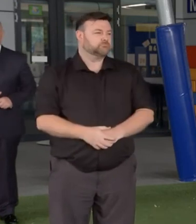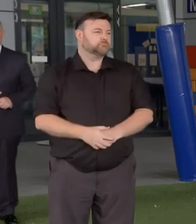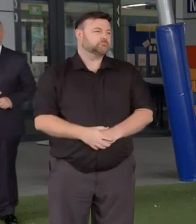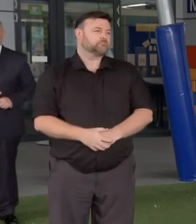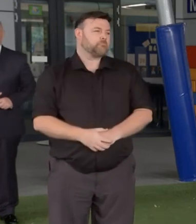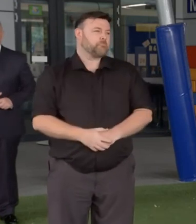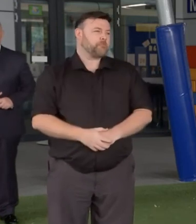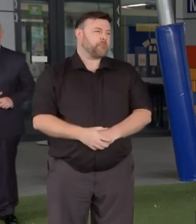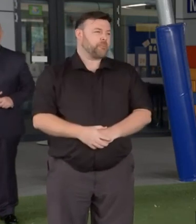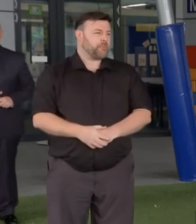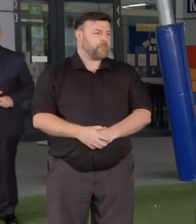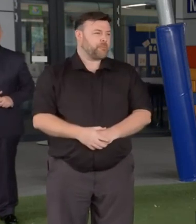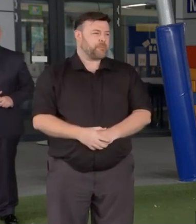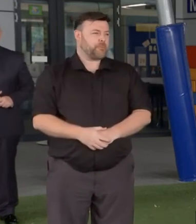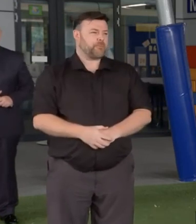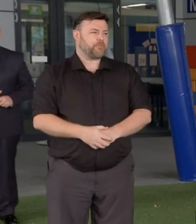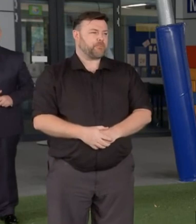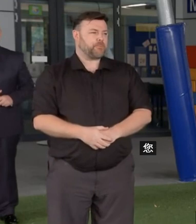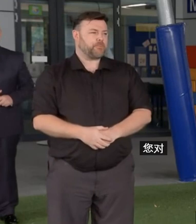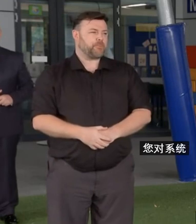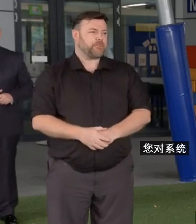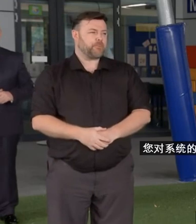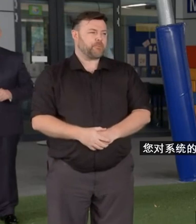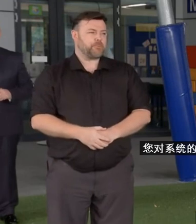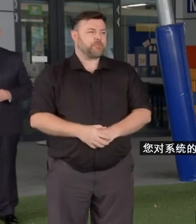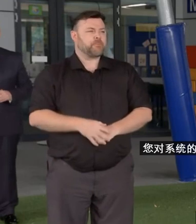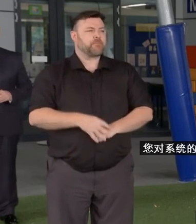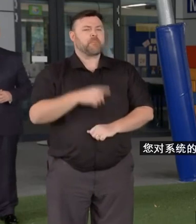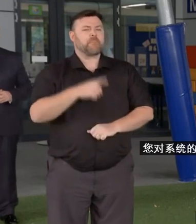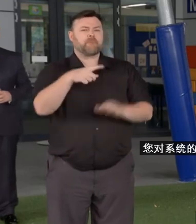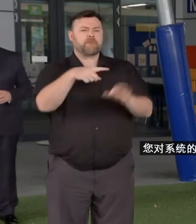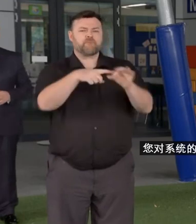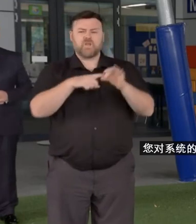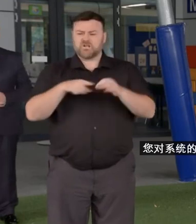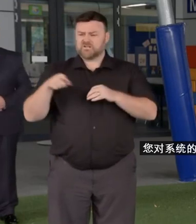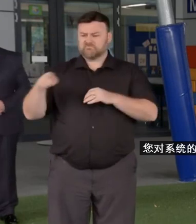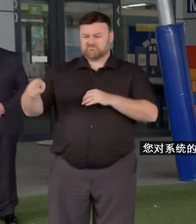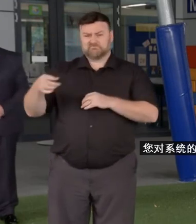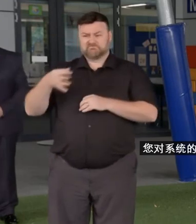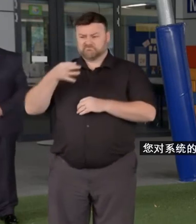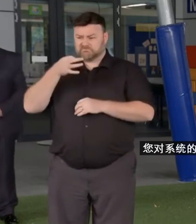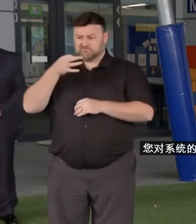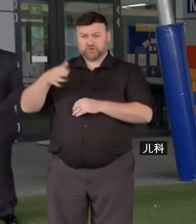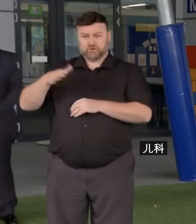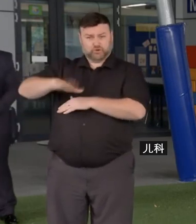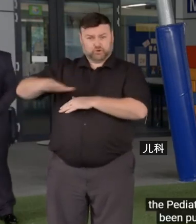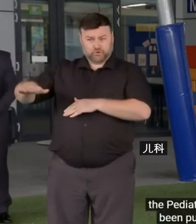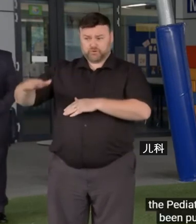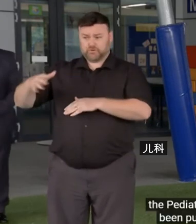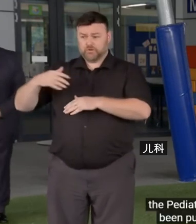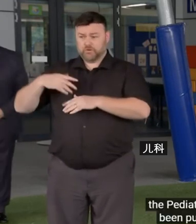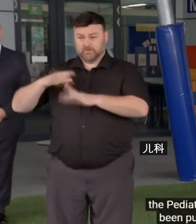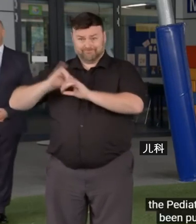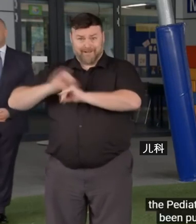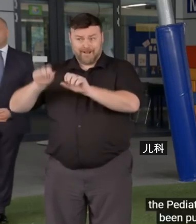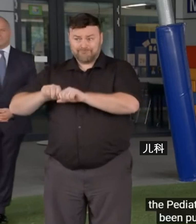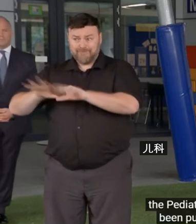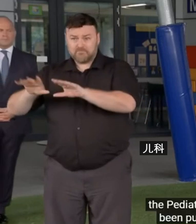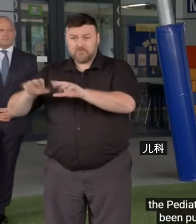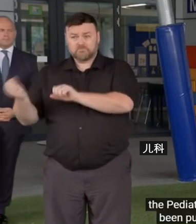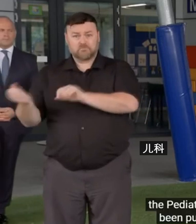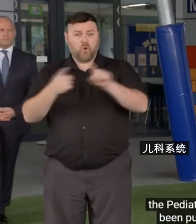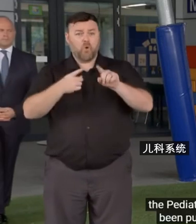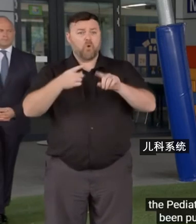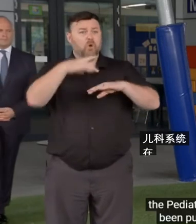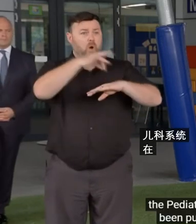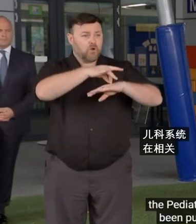they could end up in hospital when their children are open. How concerned are you about how the system will cope? The paediatric